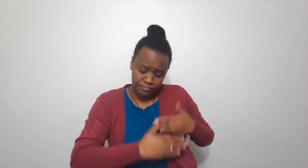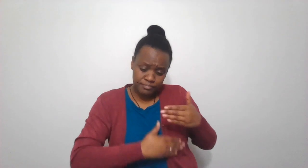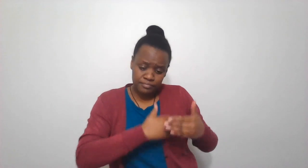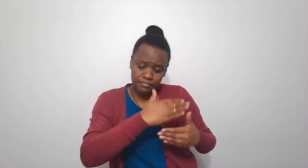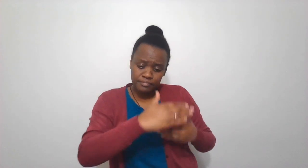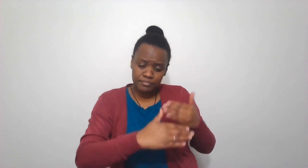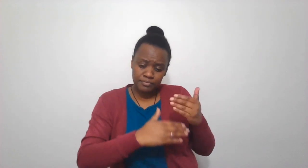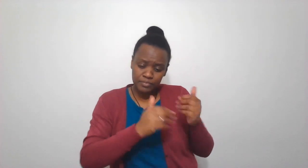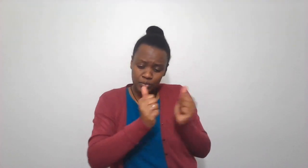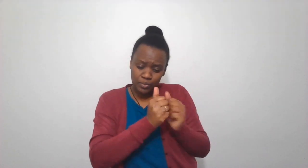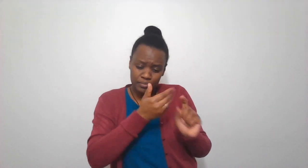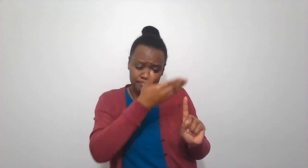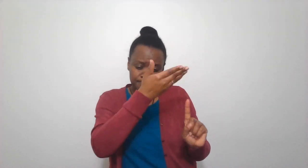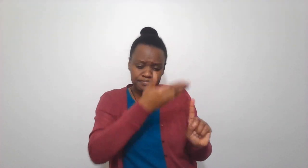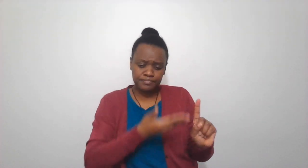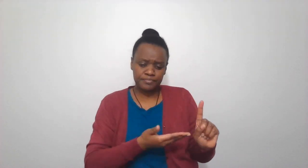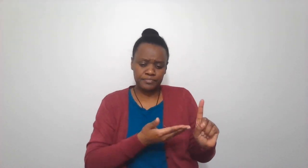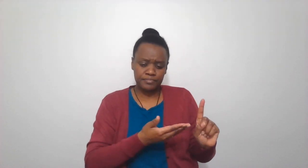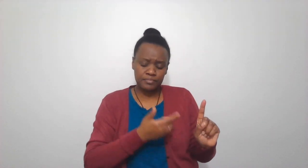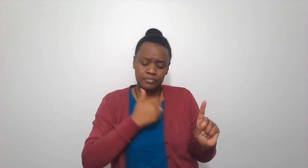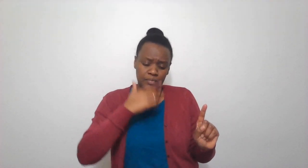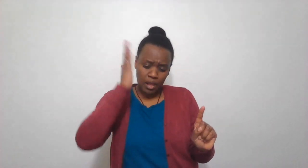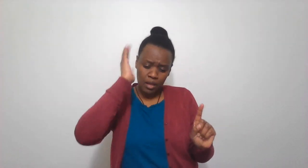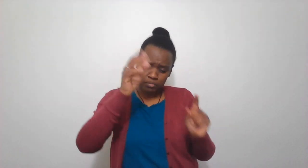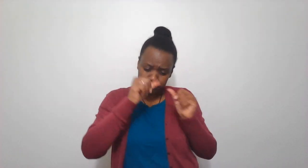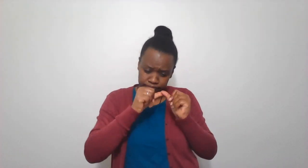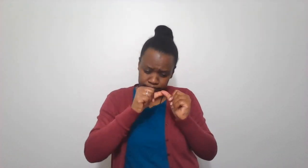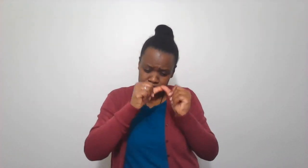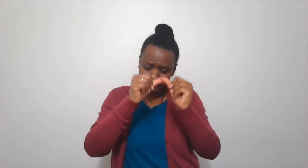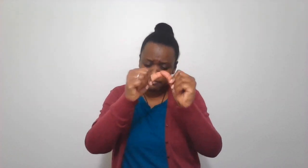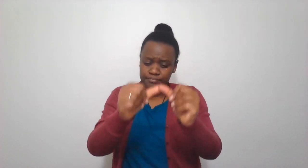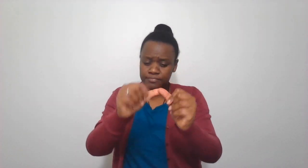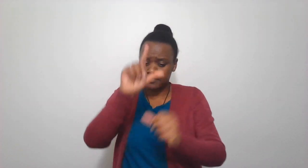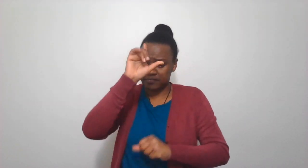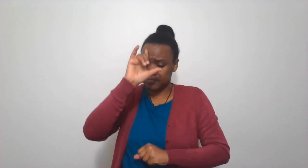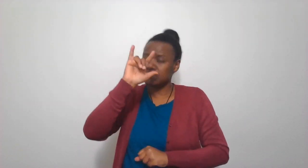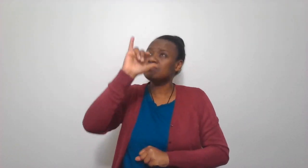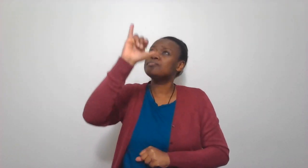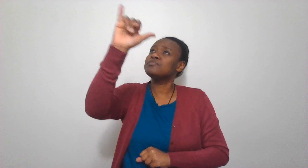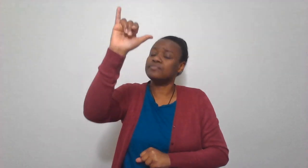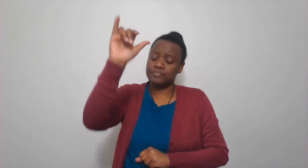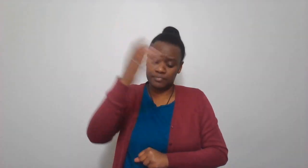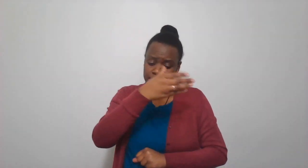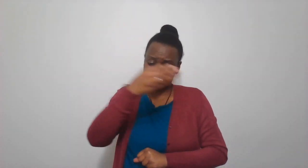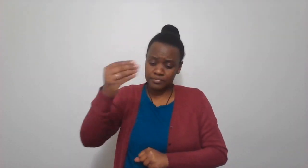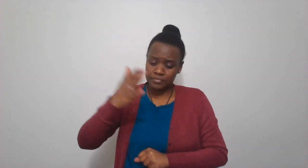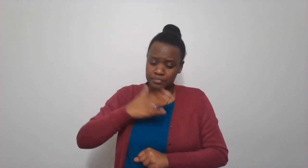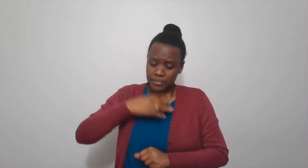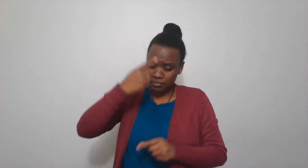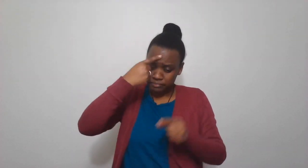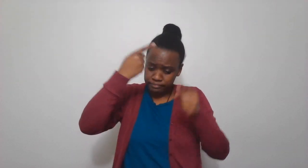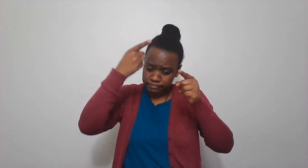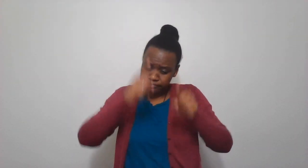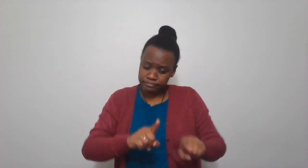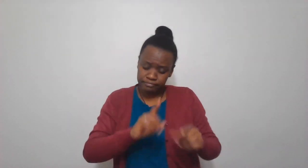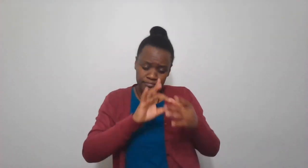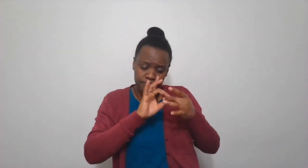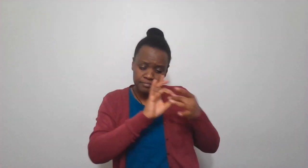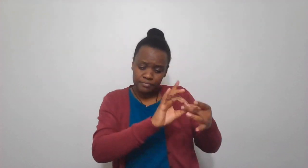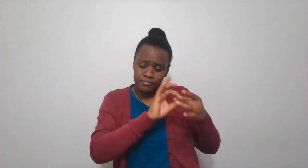Forever I will maintain my kindness toward Him, and my covenant with Him